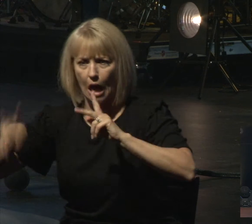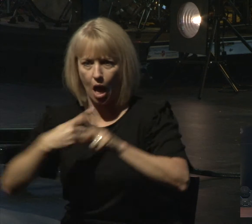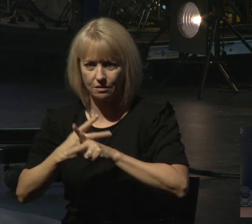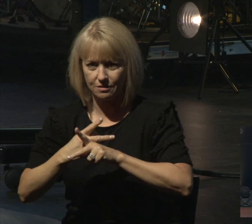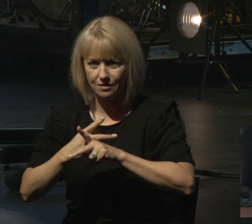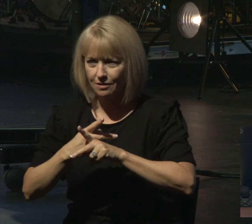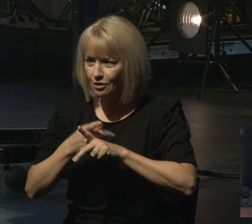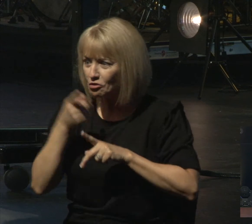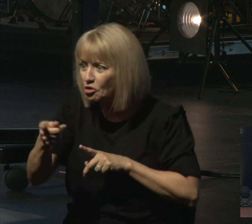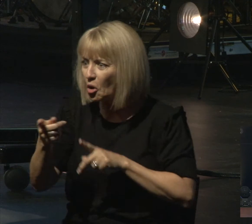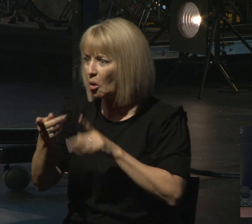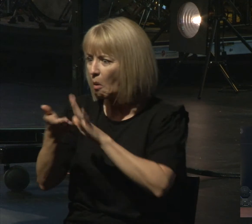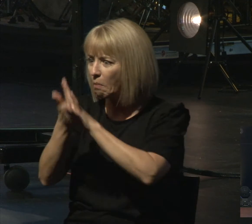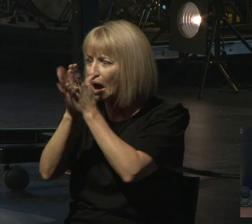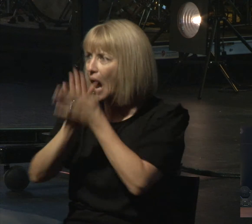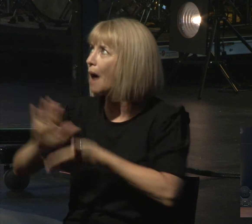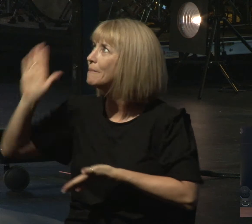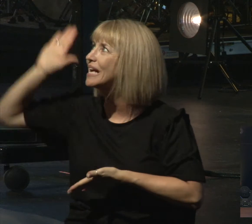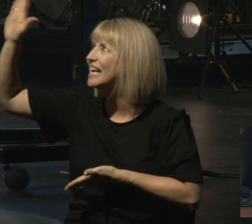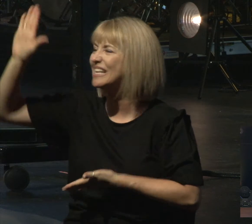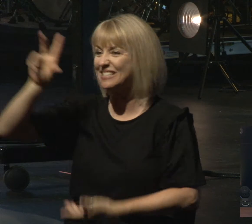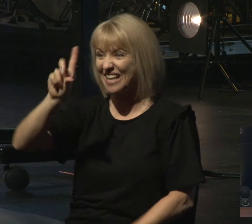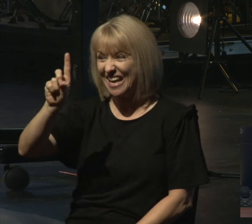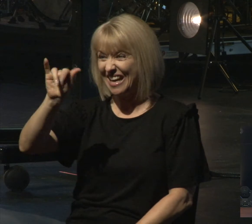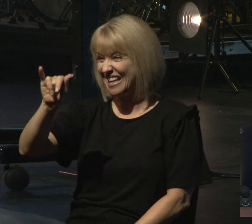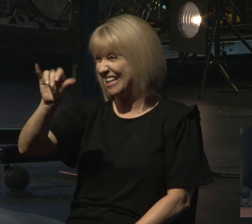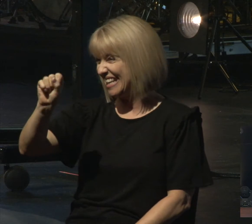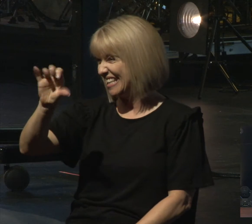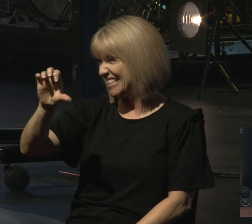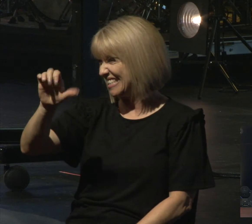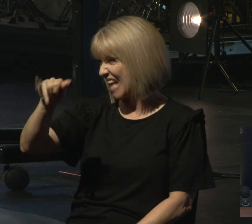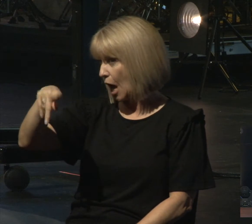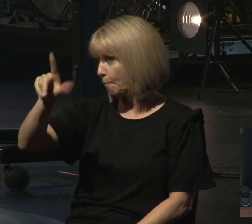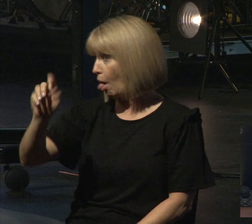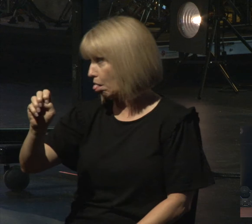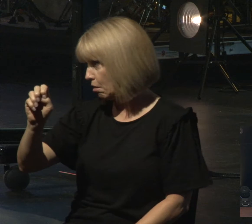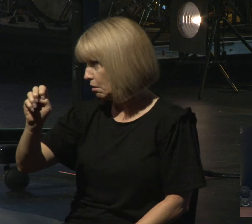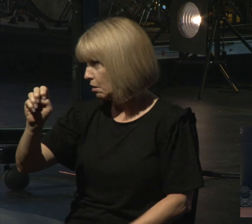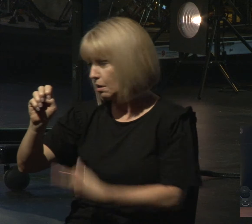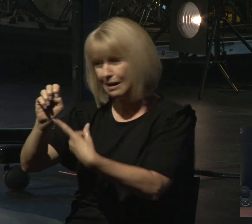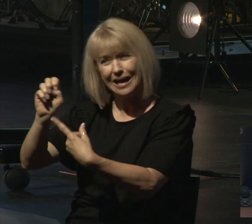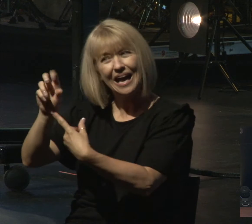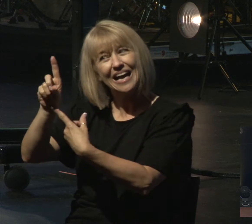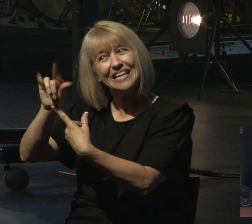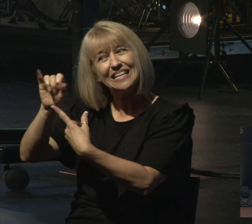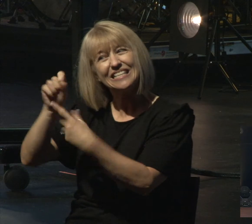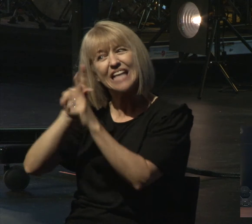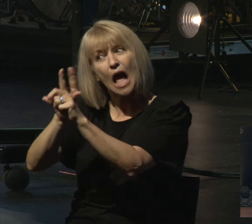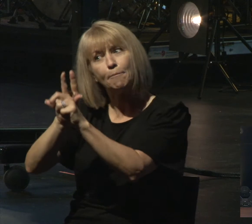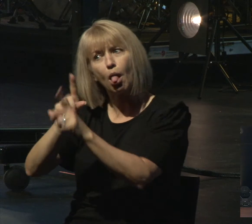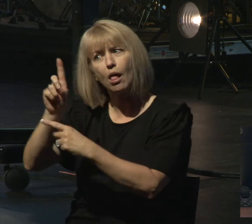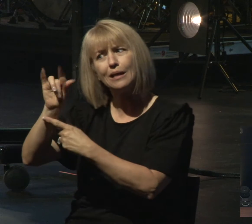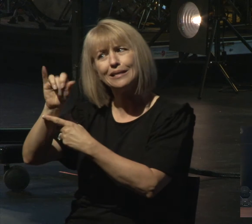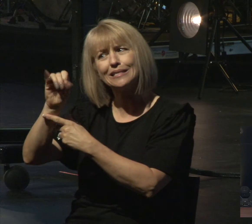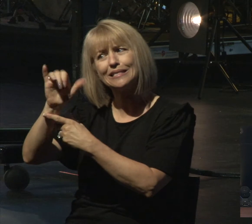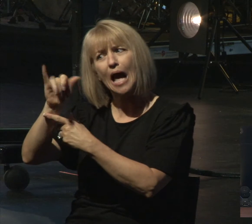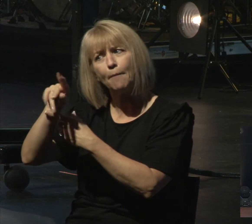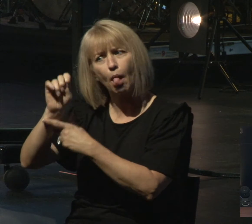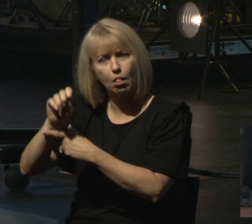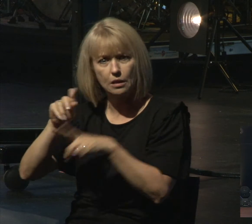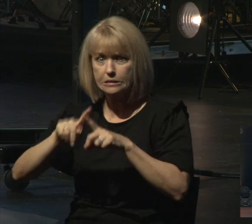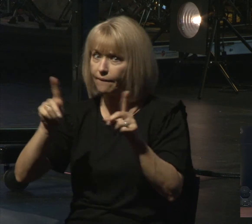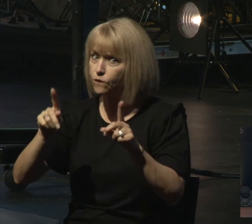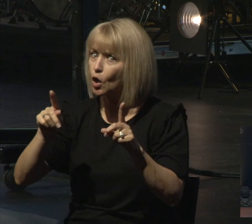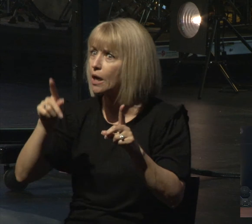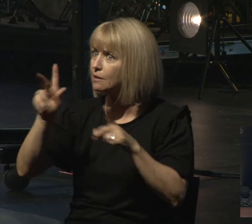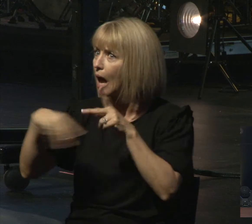disciple. That's Jesus' point here. He talks to this great crowd that's accompanying him. There's these thousands of people that are surrounding him,